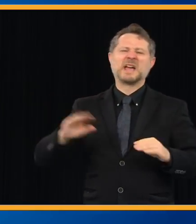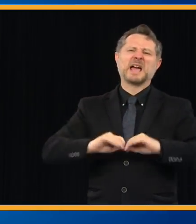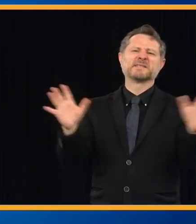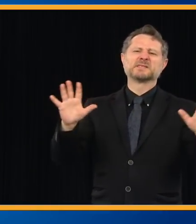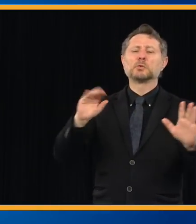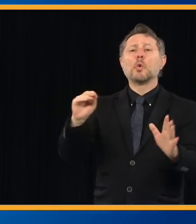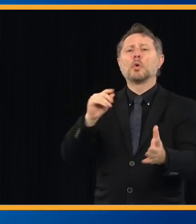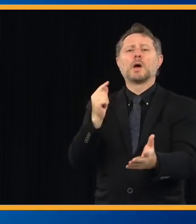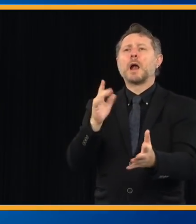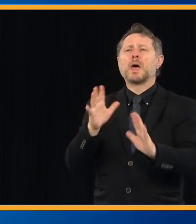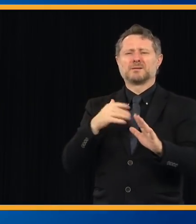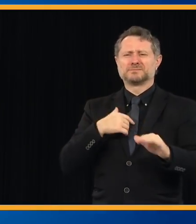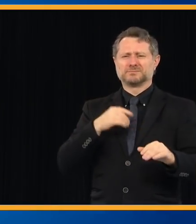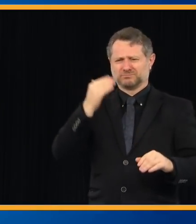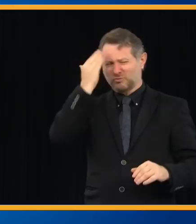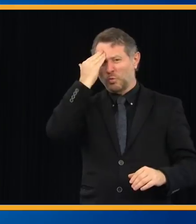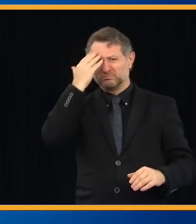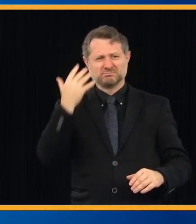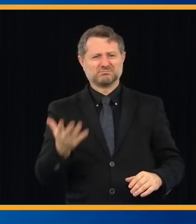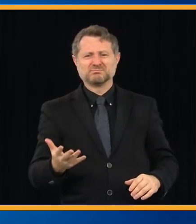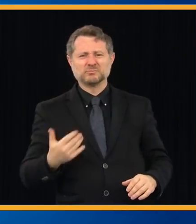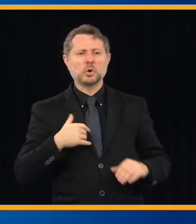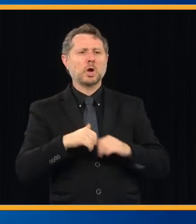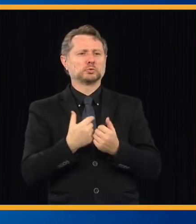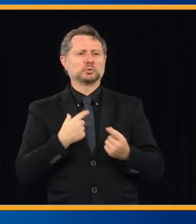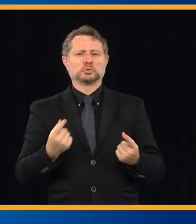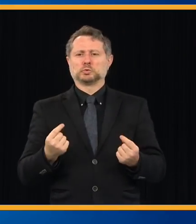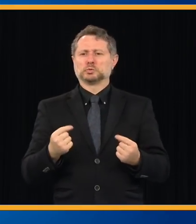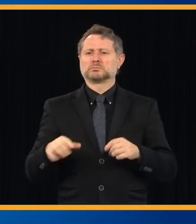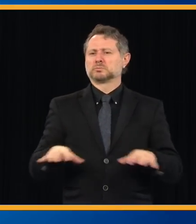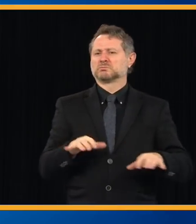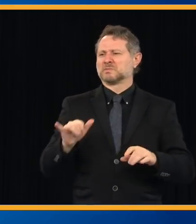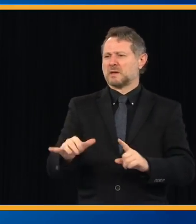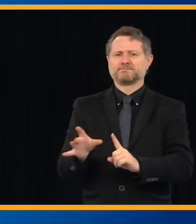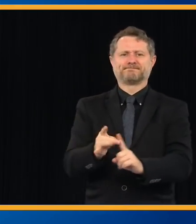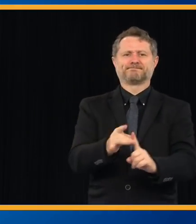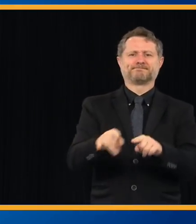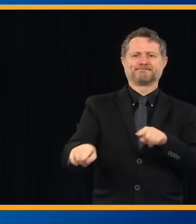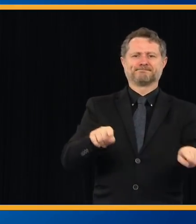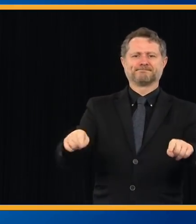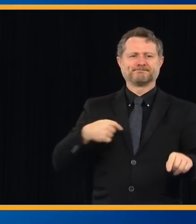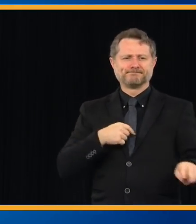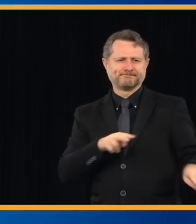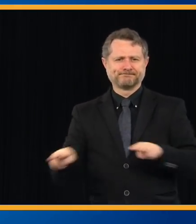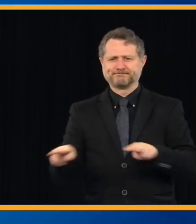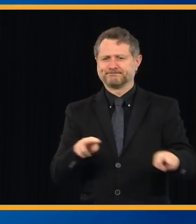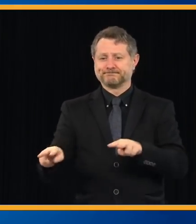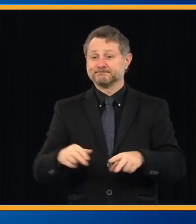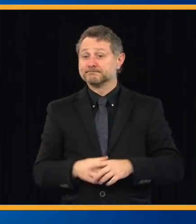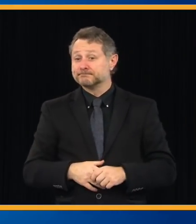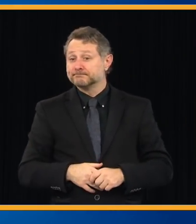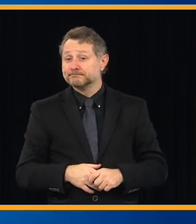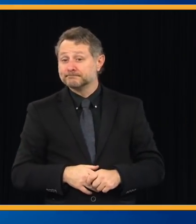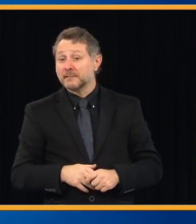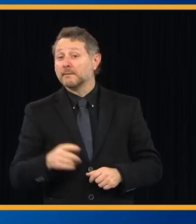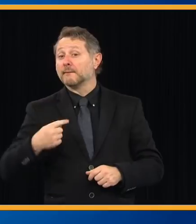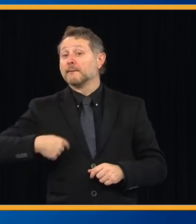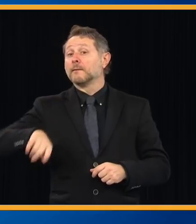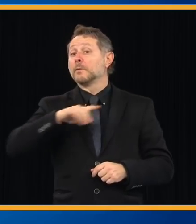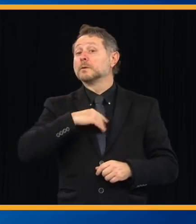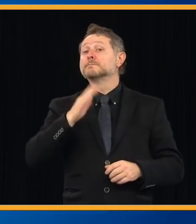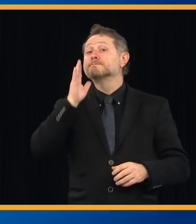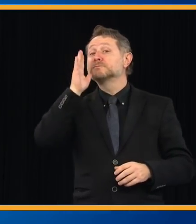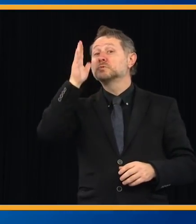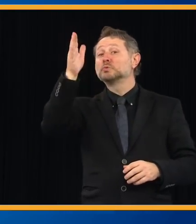clear. That's also liberating. Finally, our destiny, our future is in